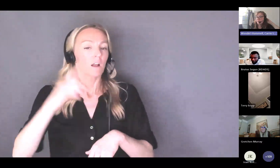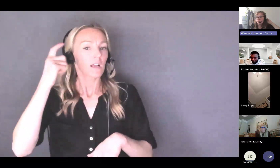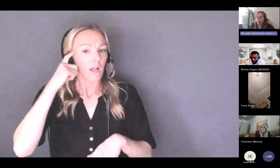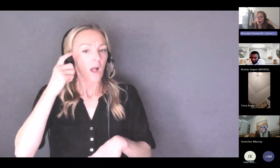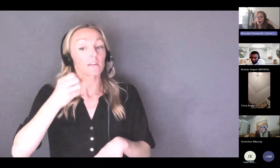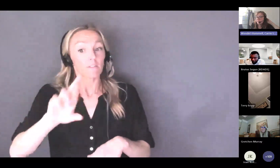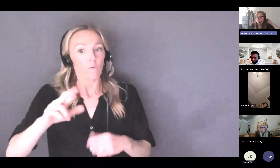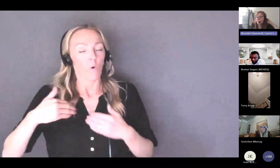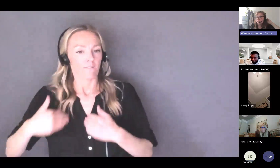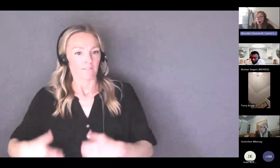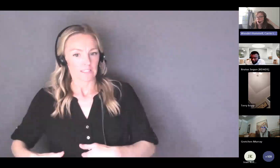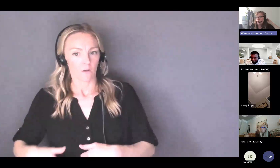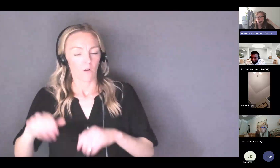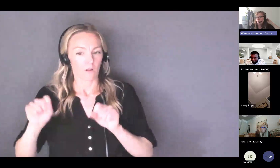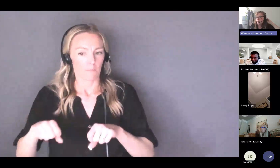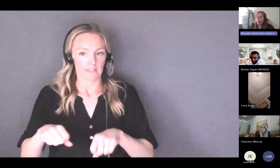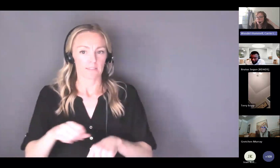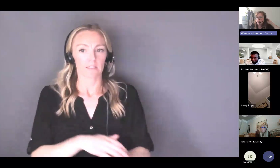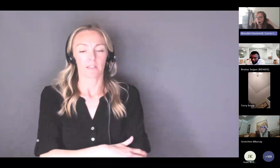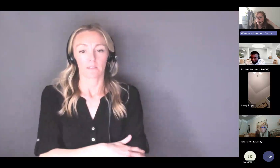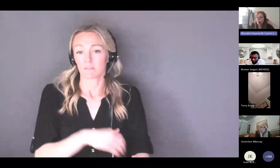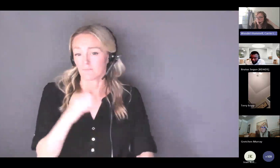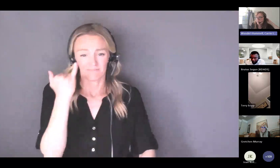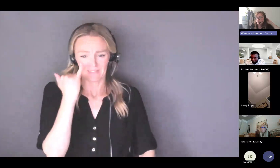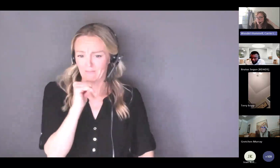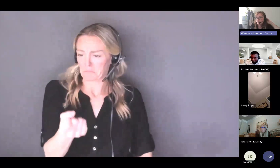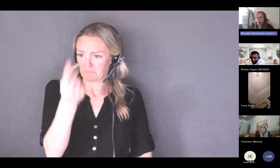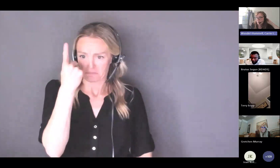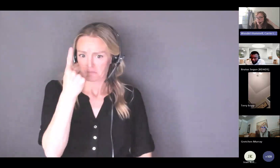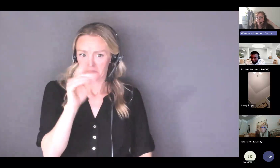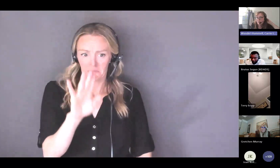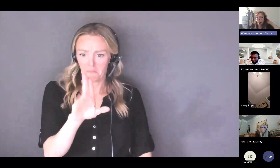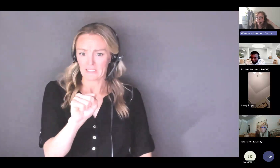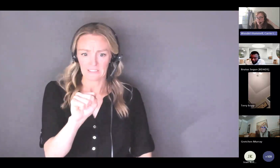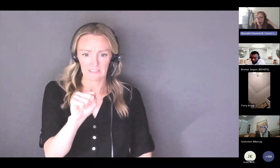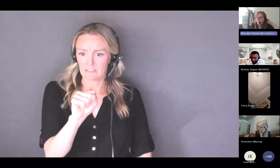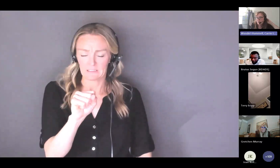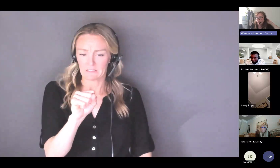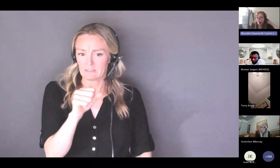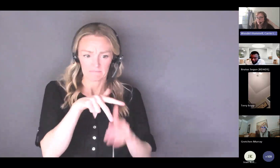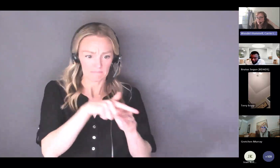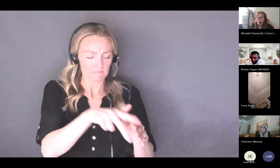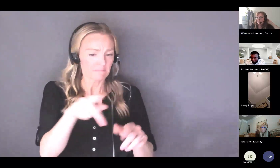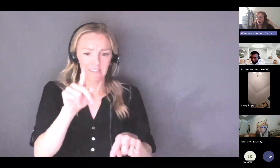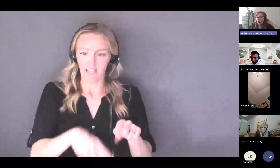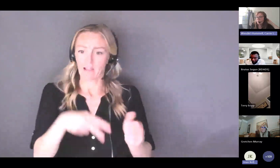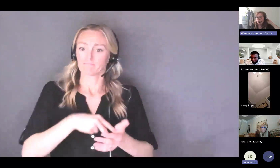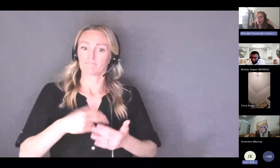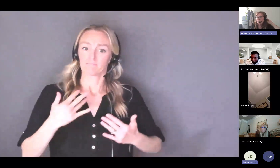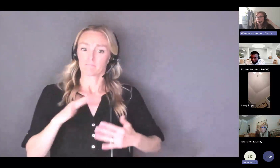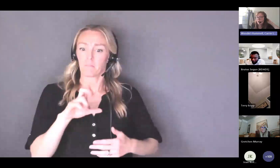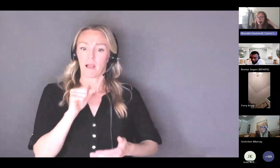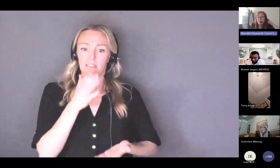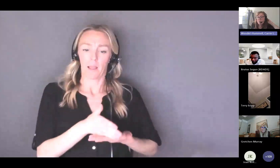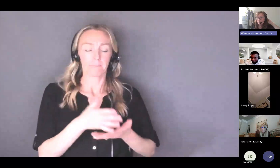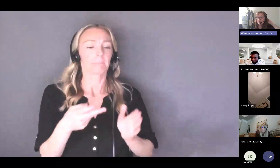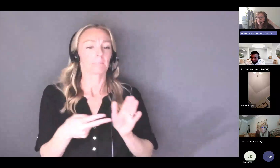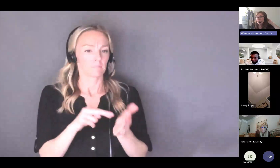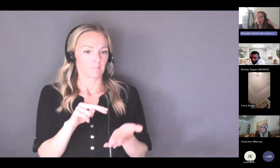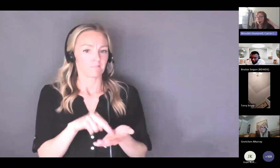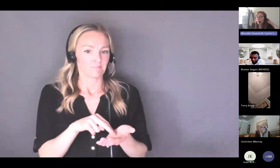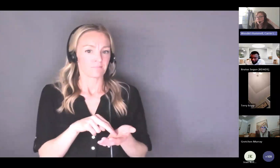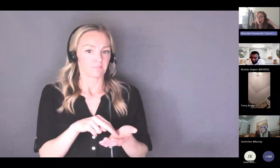or physical capacity. So if you don't understand bus routes, if you can't wait at the bus stop, I would need